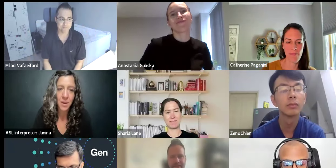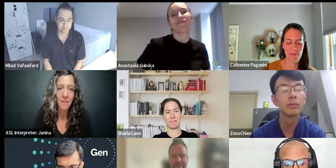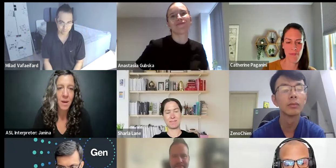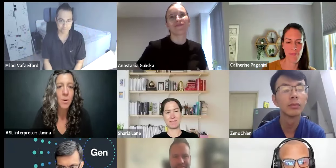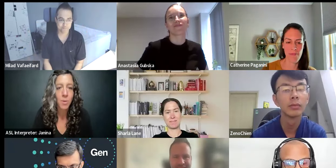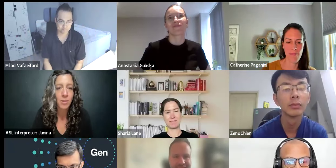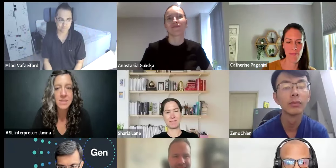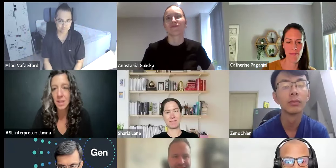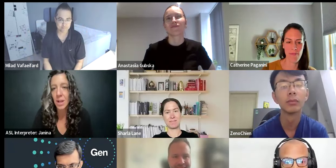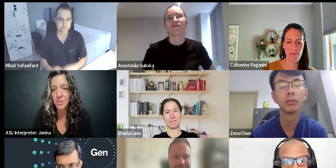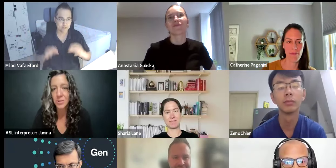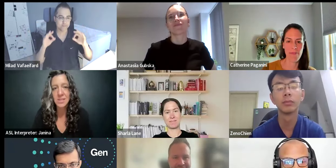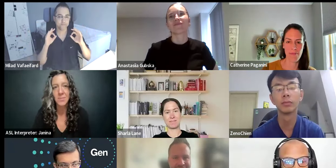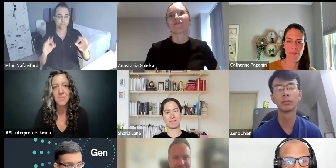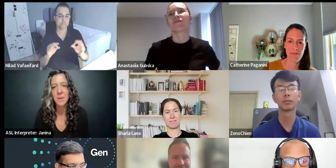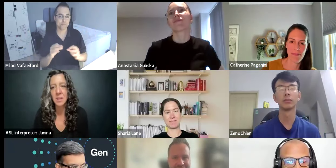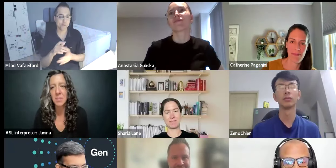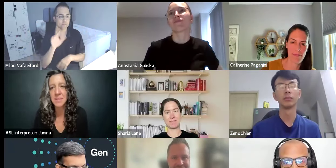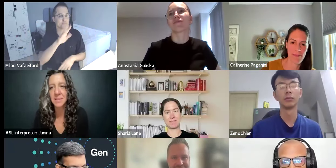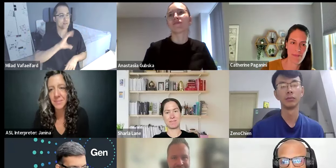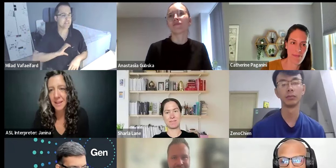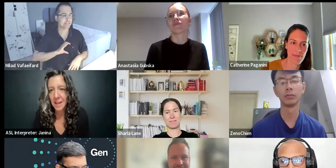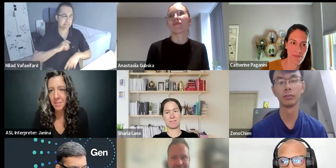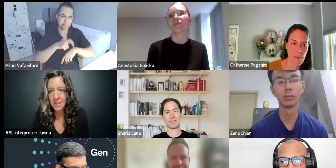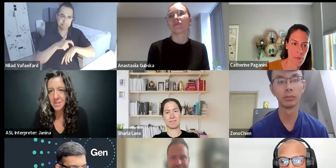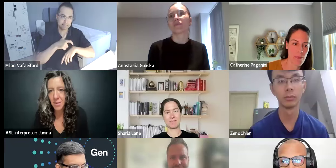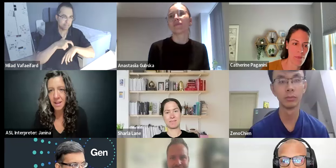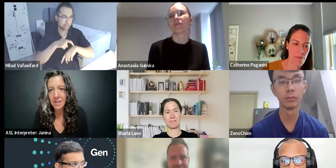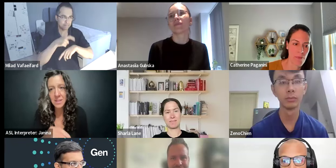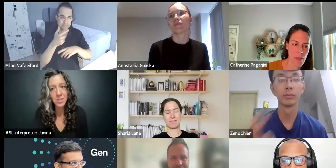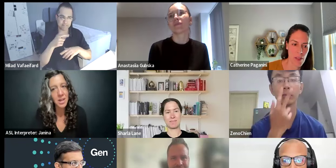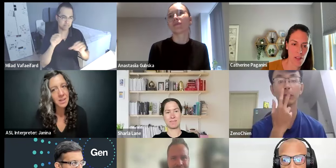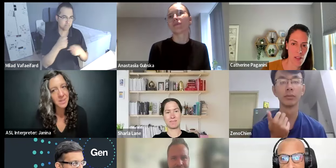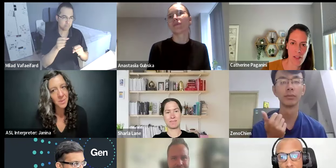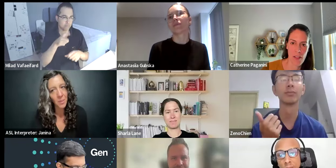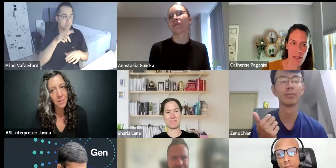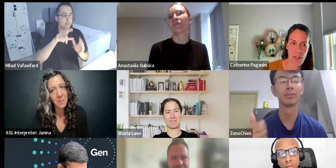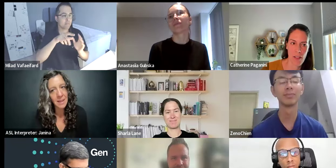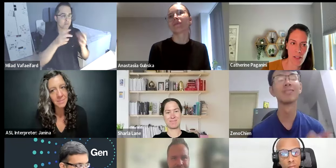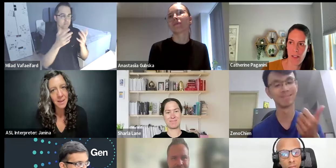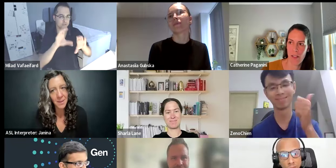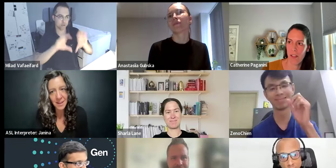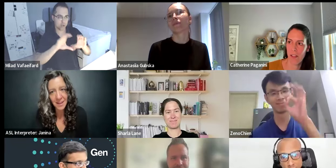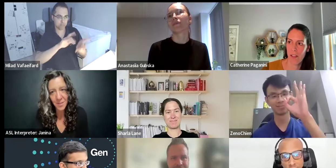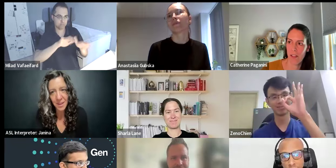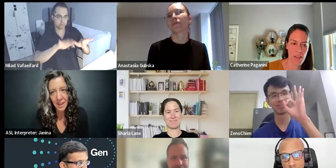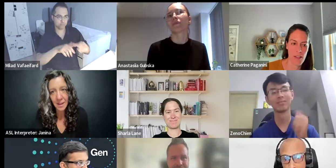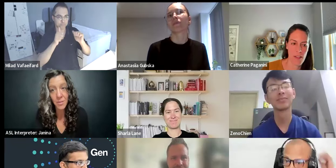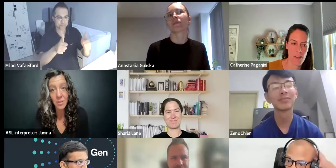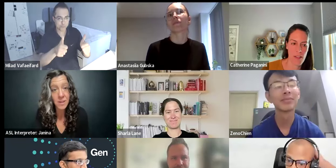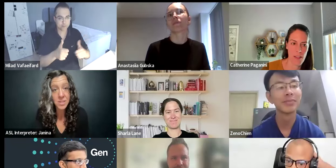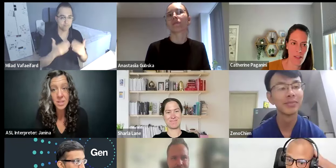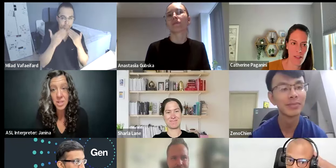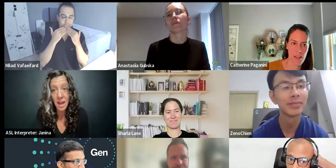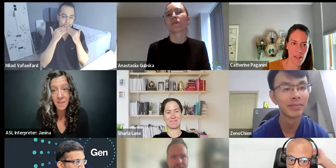I feel like we'll have a lot more progress in the glossary. So it's been a little bit busy. Milan says, all right, Zeno Chen, listen, we got 1 minute. Make it quick.